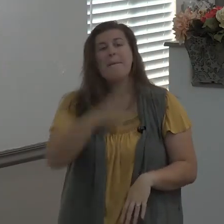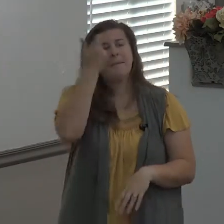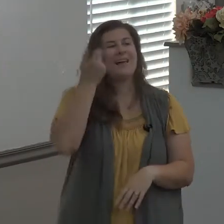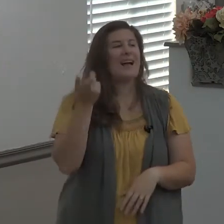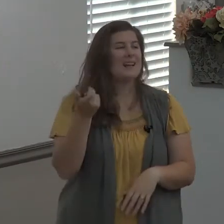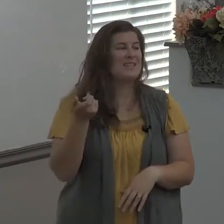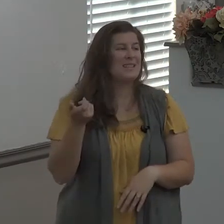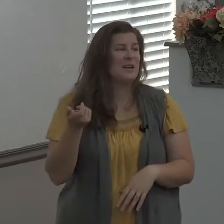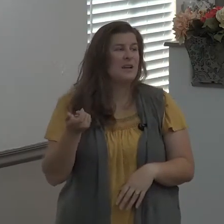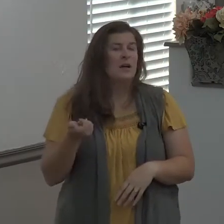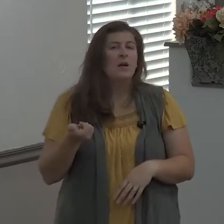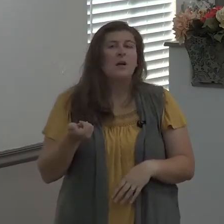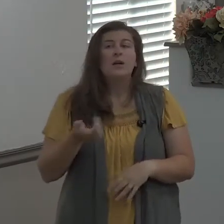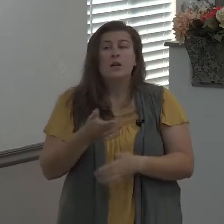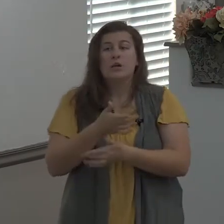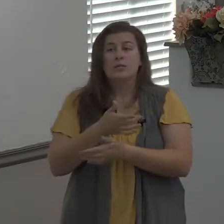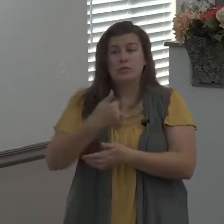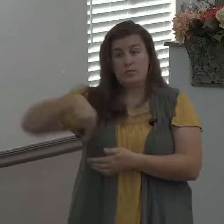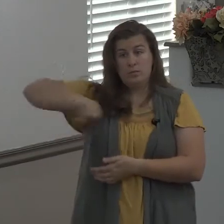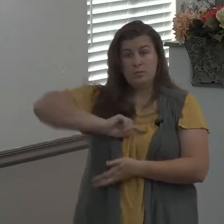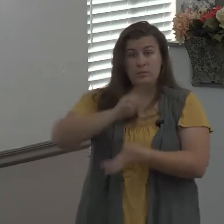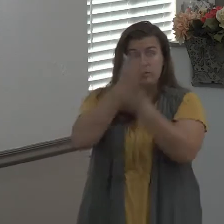the devil just sits back and laughs.